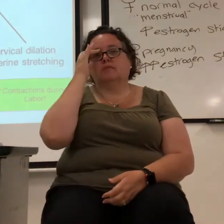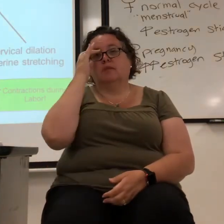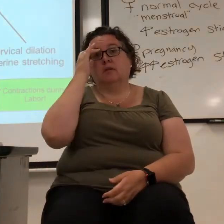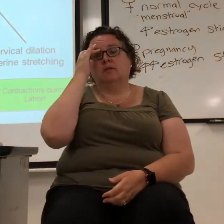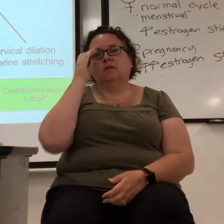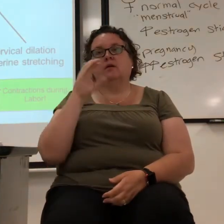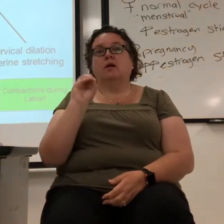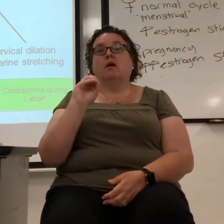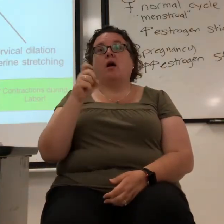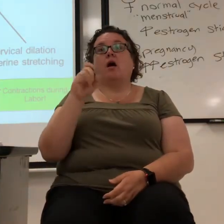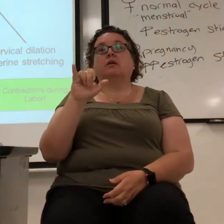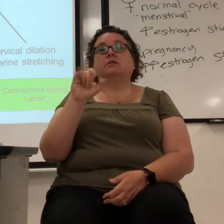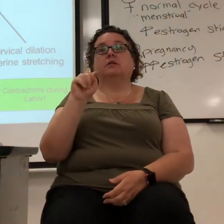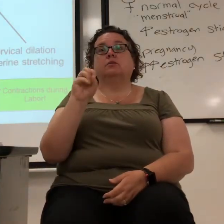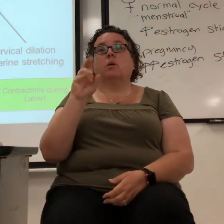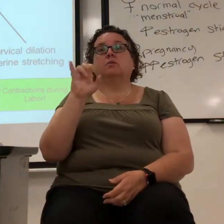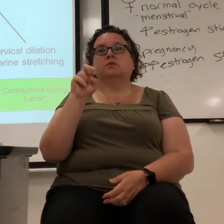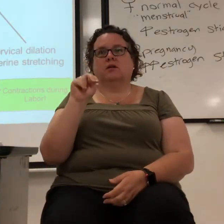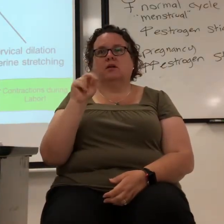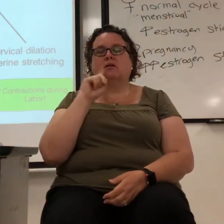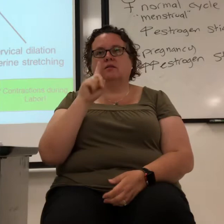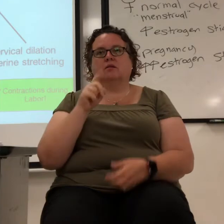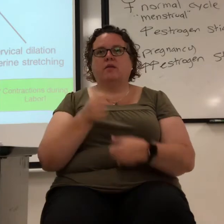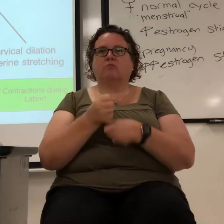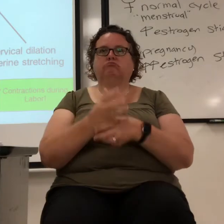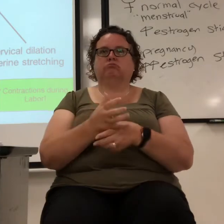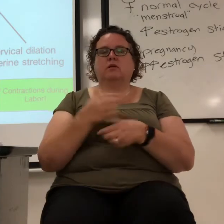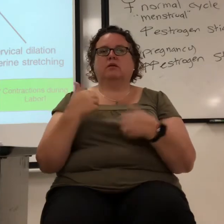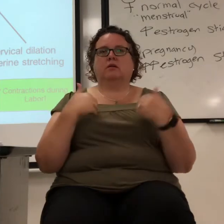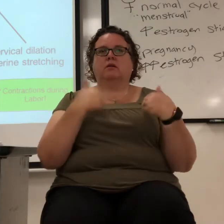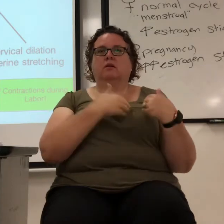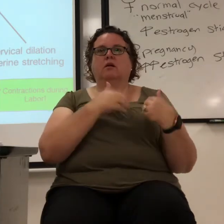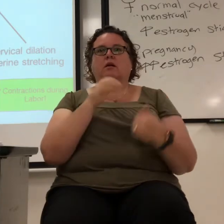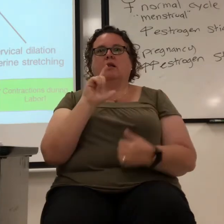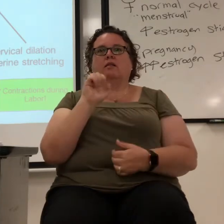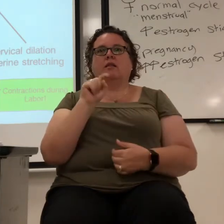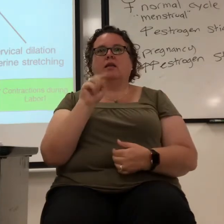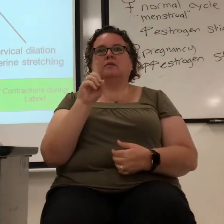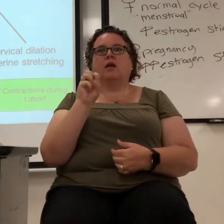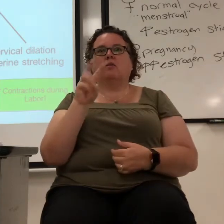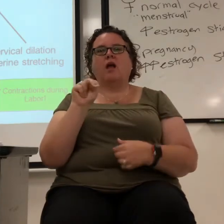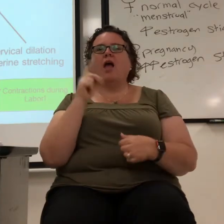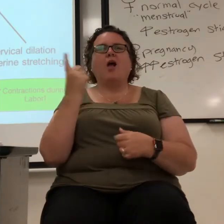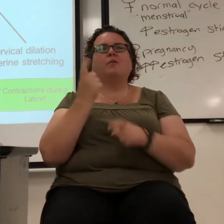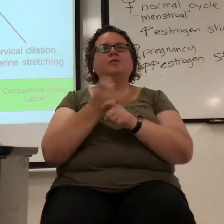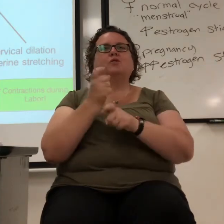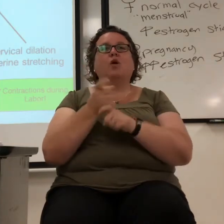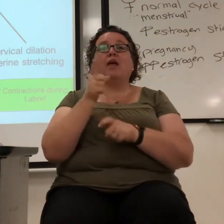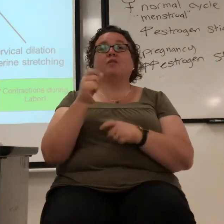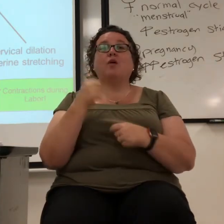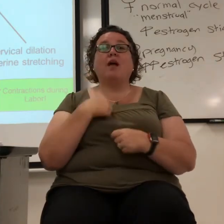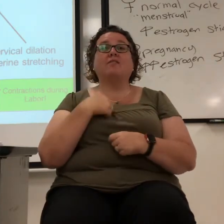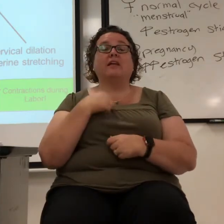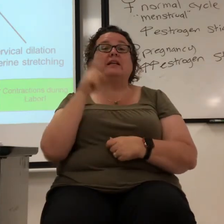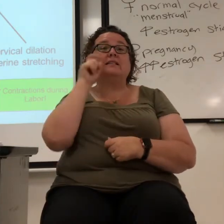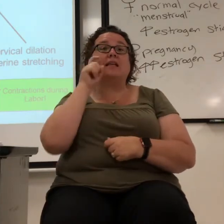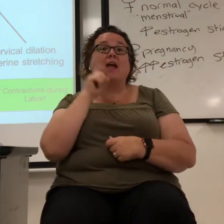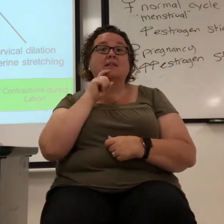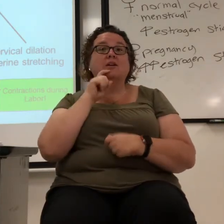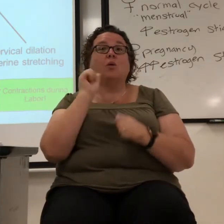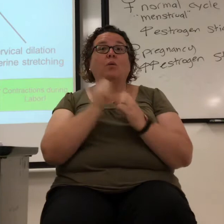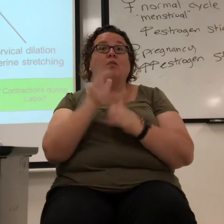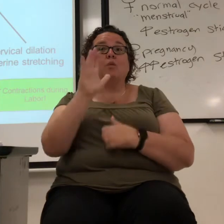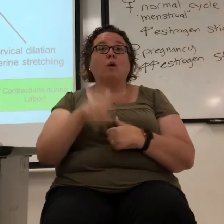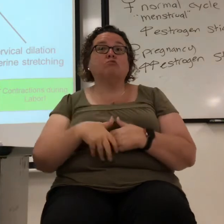That was oxytocin for milk letdown. I always jokingly say that if you're having sex with your pregnant wife, you're whisking a squirt in the face,